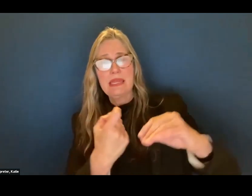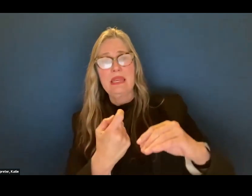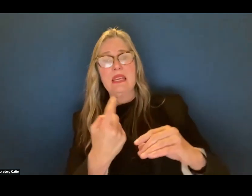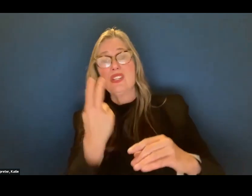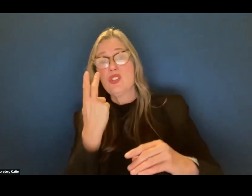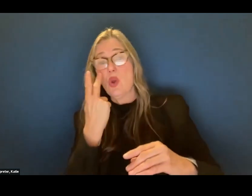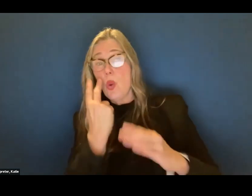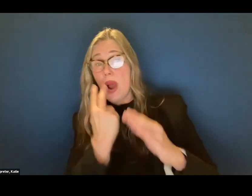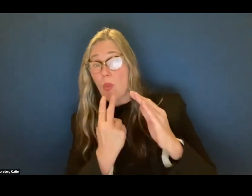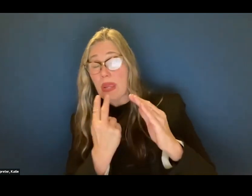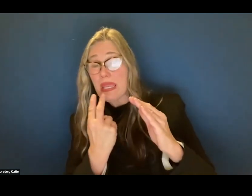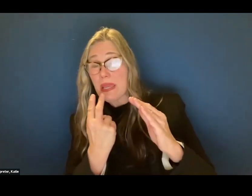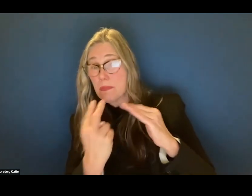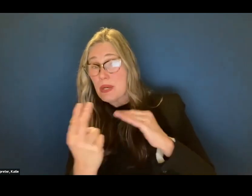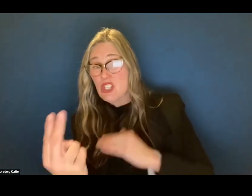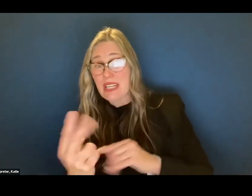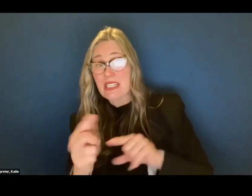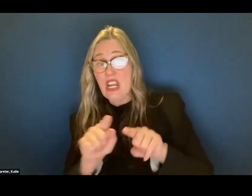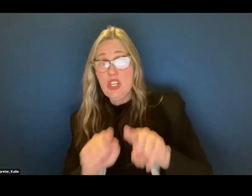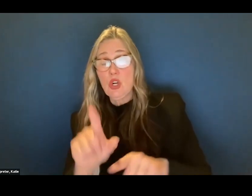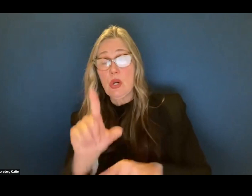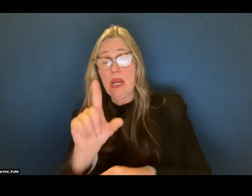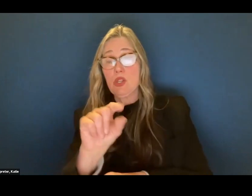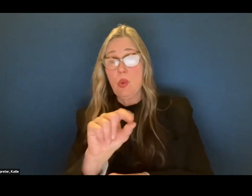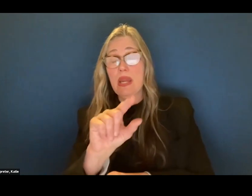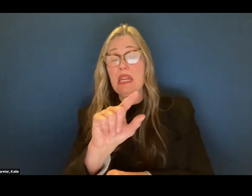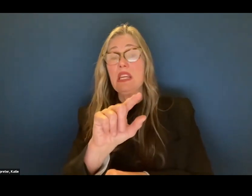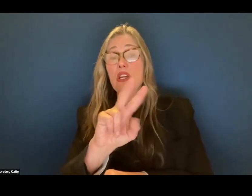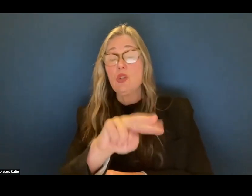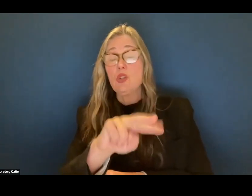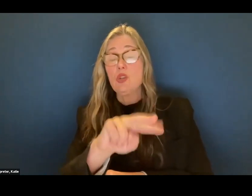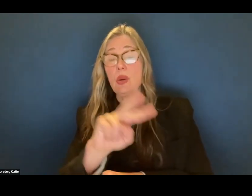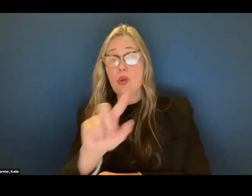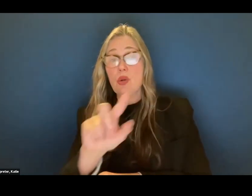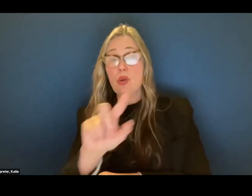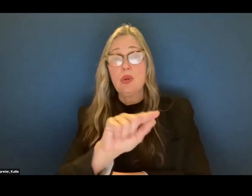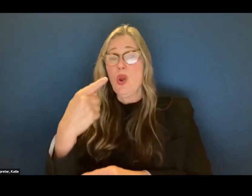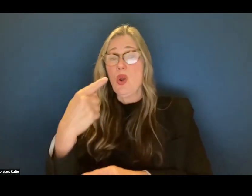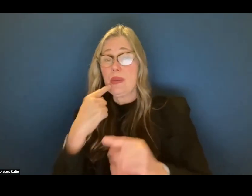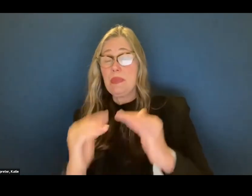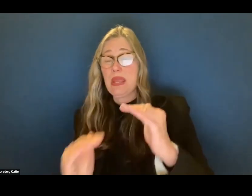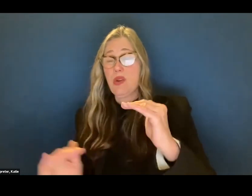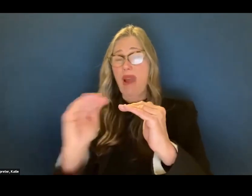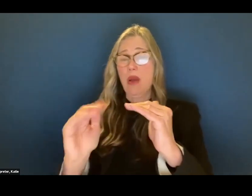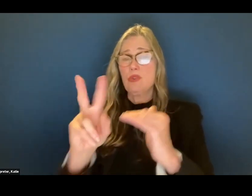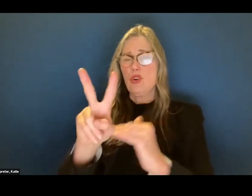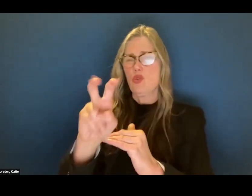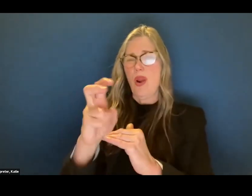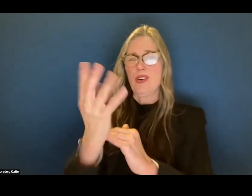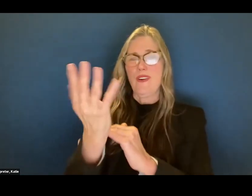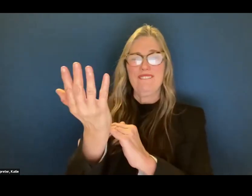budget was at 22-23 we would be at roughly 215.